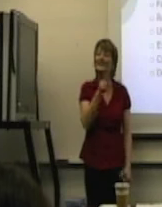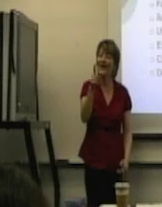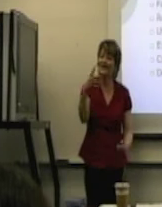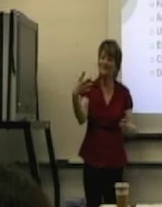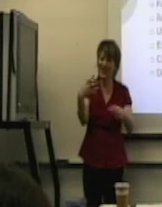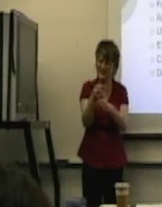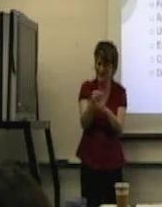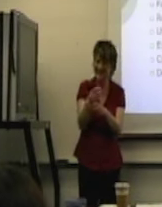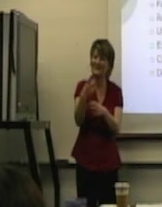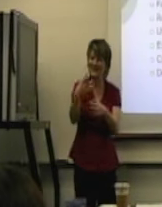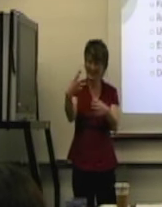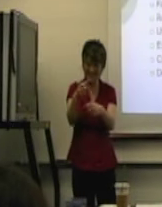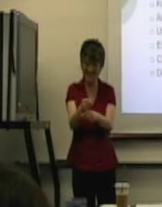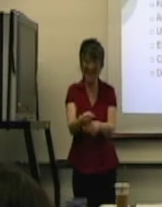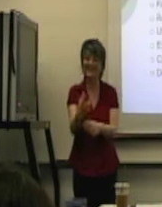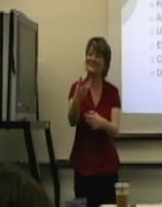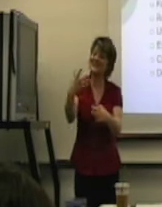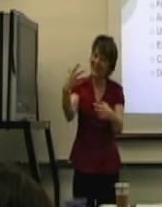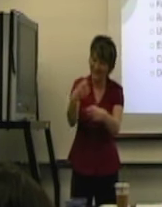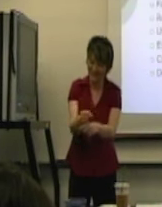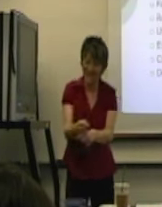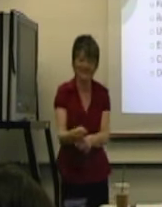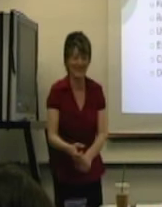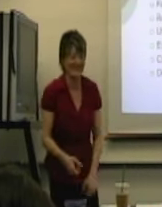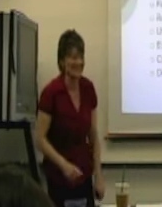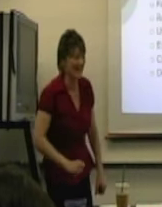go, compression. There's another word for that sign.